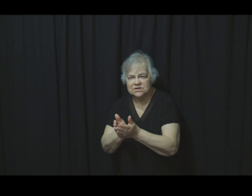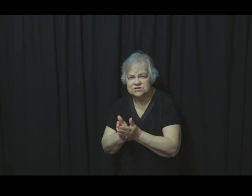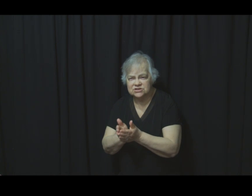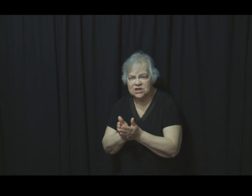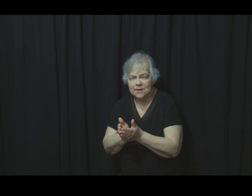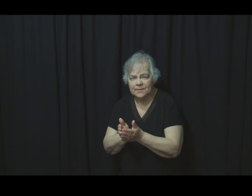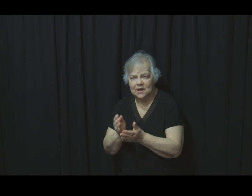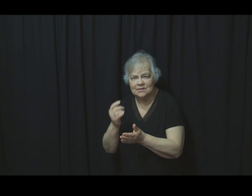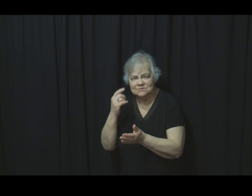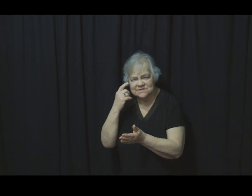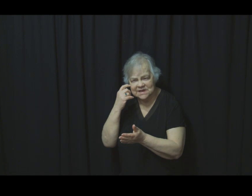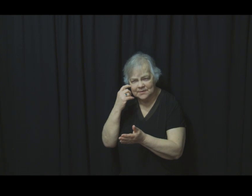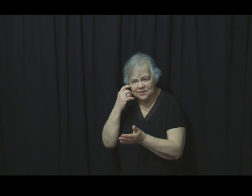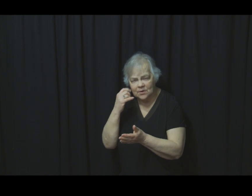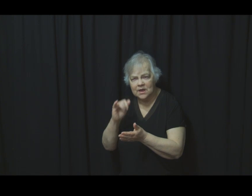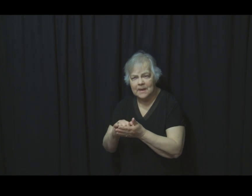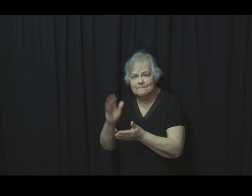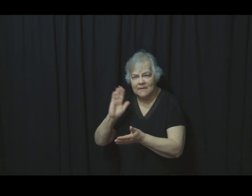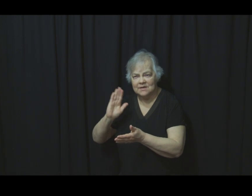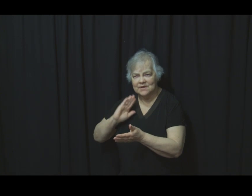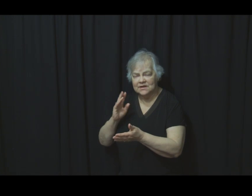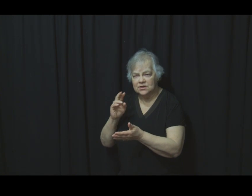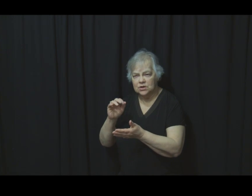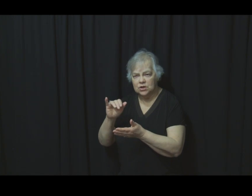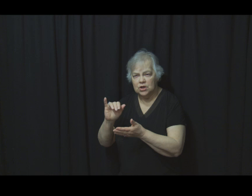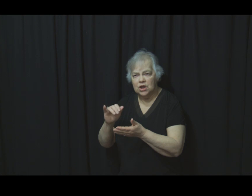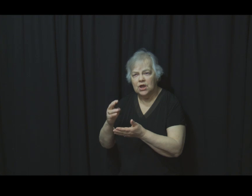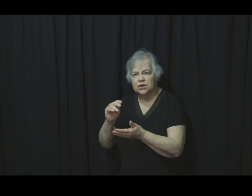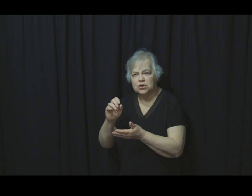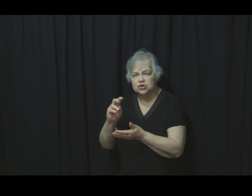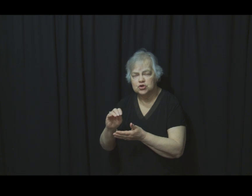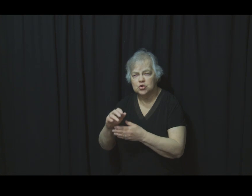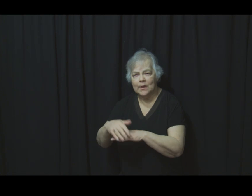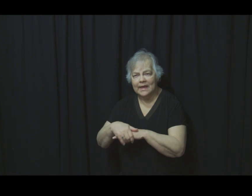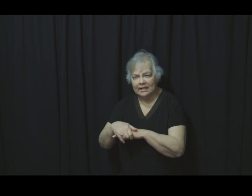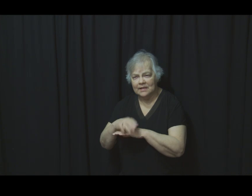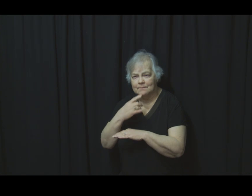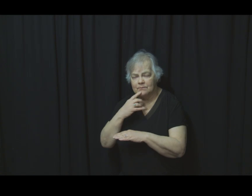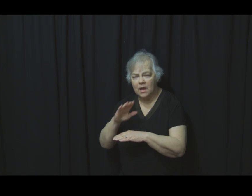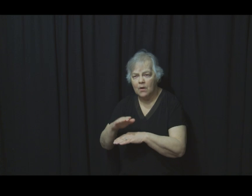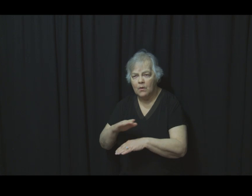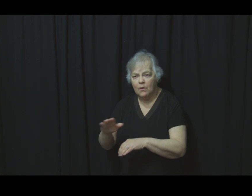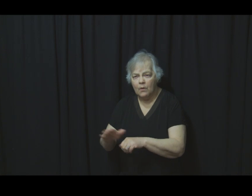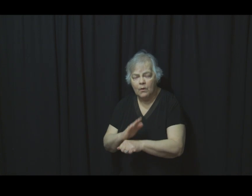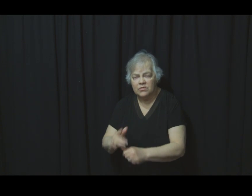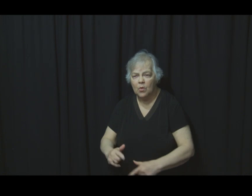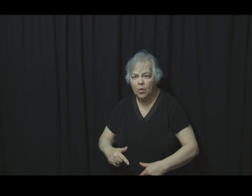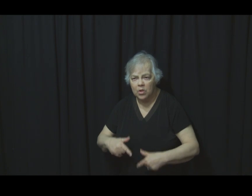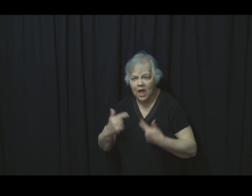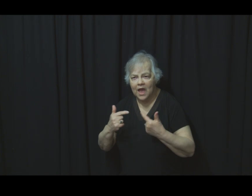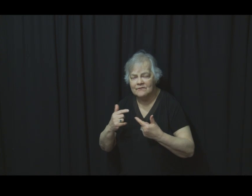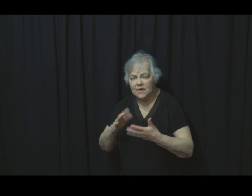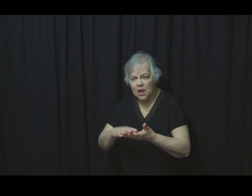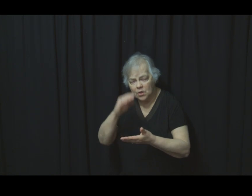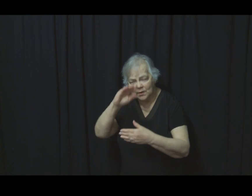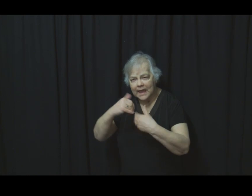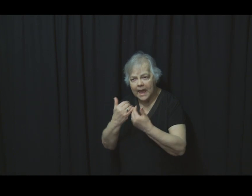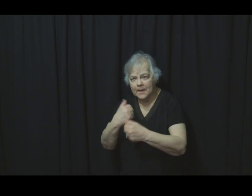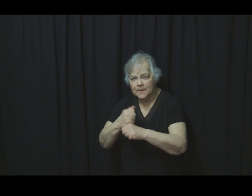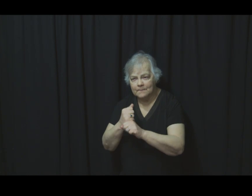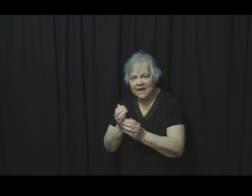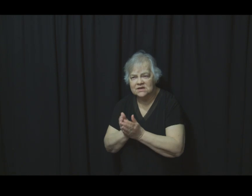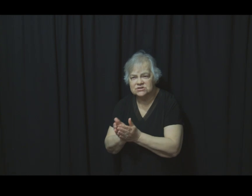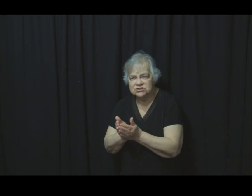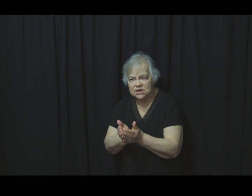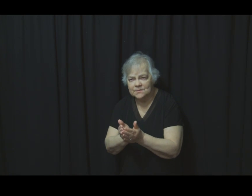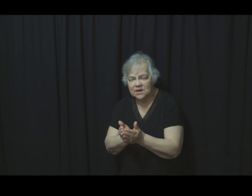my ancestors, the Nye family in New England, spent their whole life learning to make ships. I mean, it's